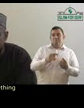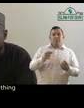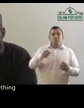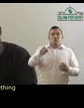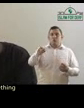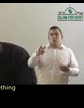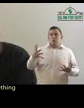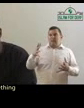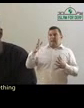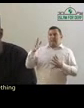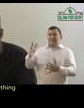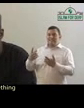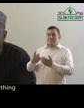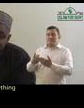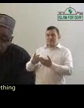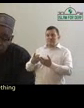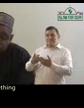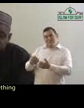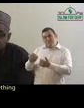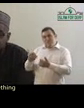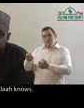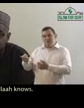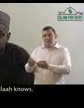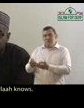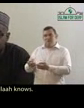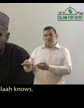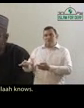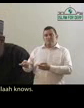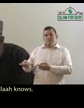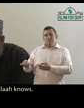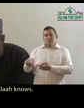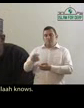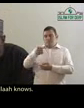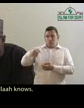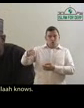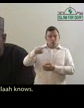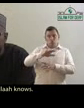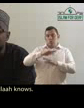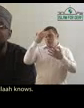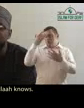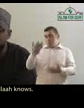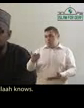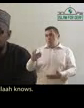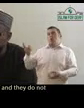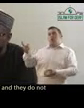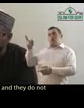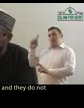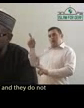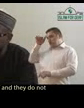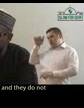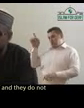may be that you hate something that is good for you. You people don't know, but Allah